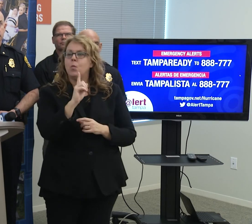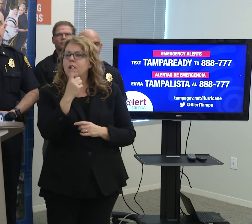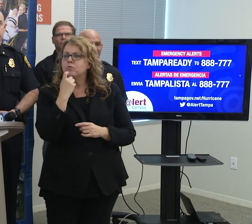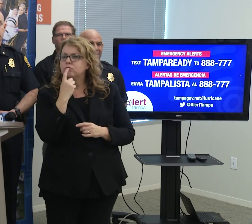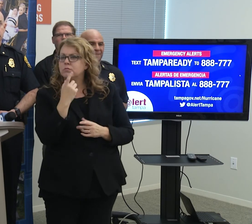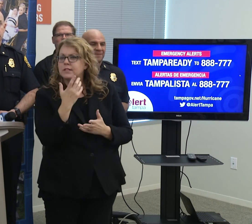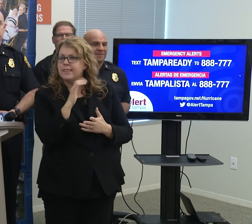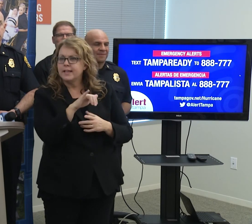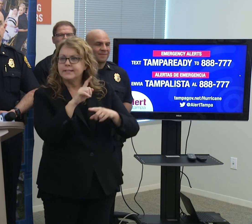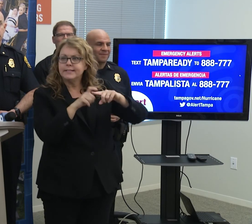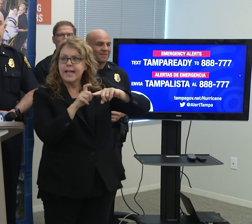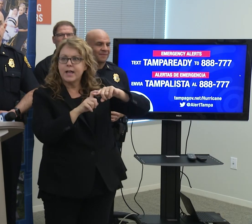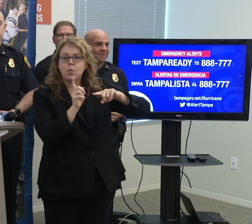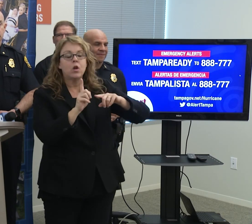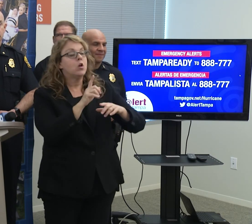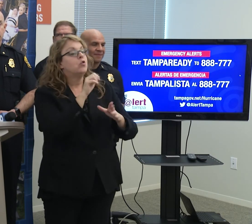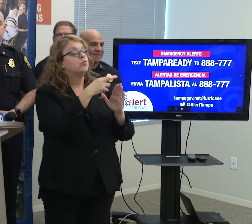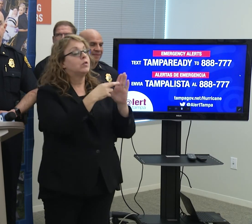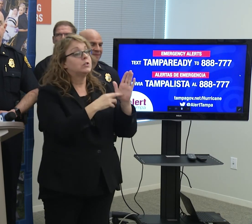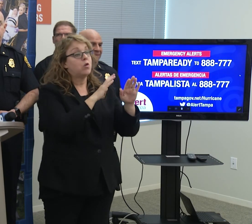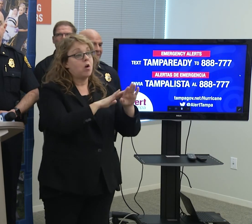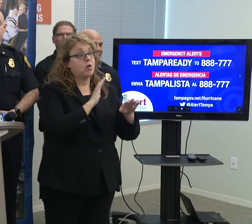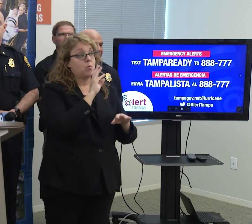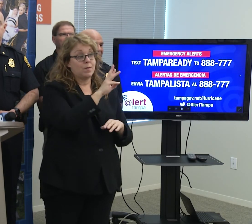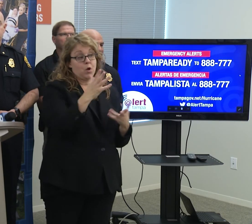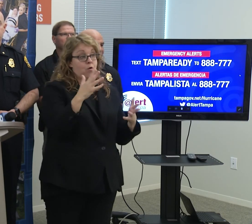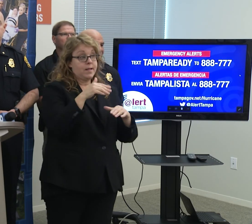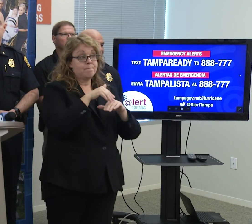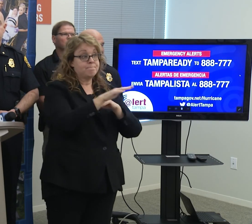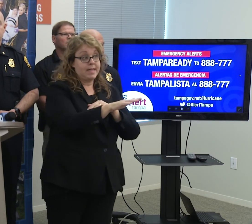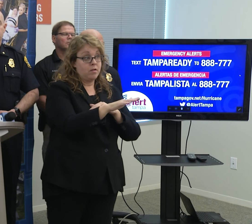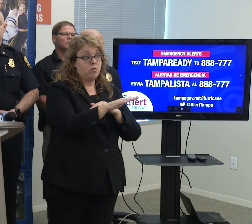those hang tags? You can register on our website. They've already been